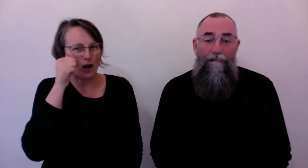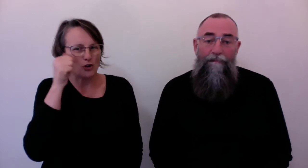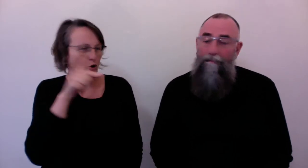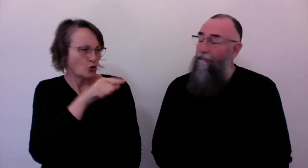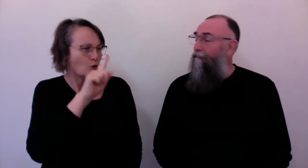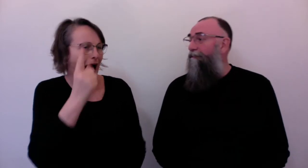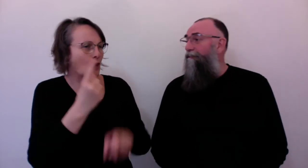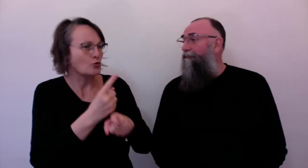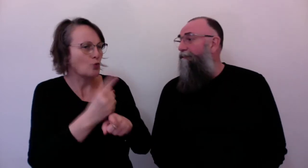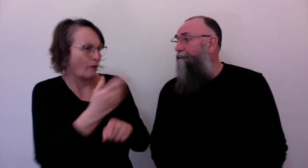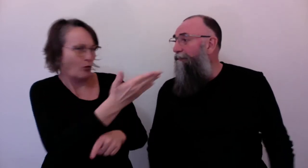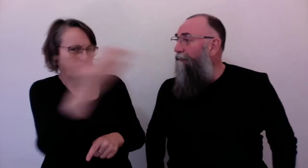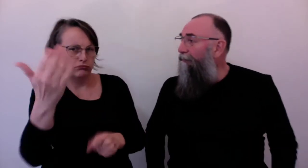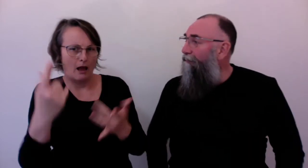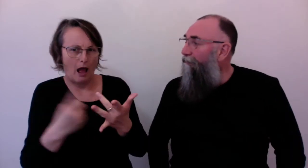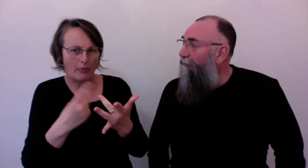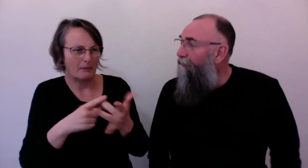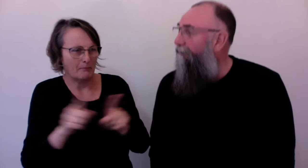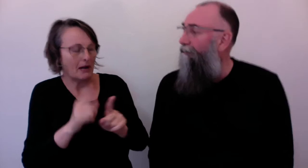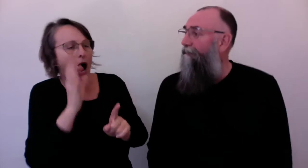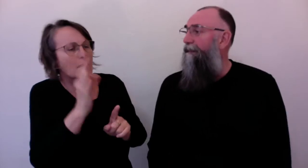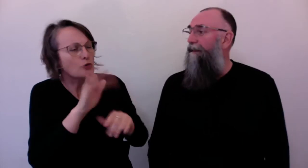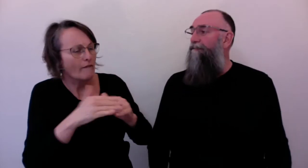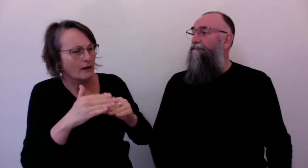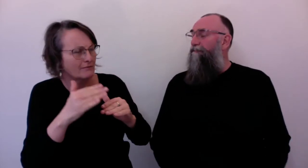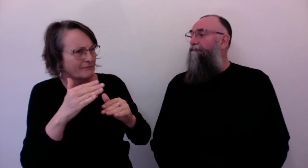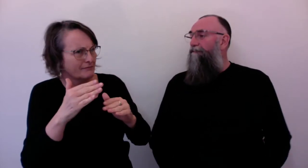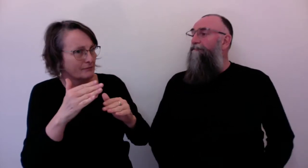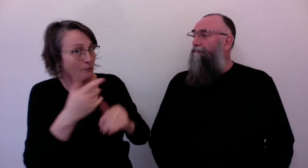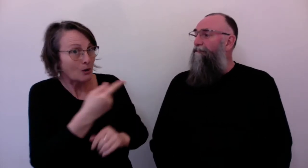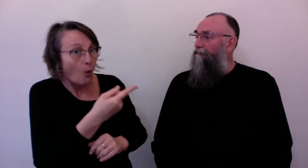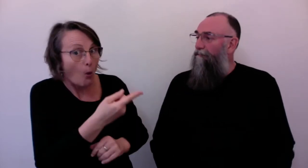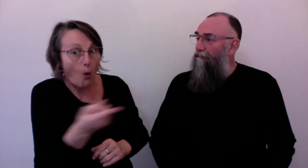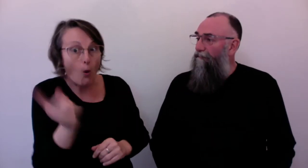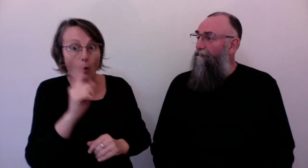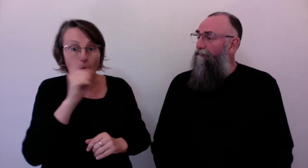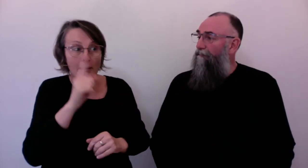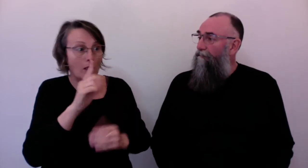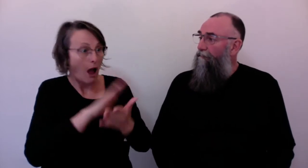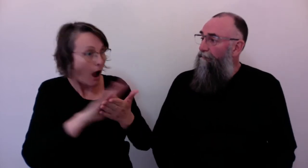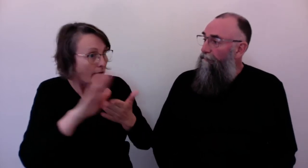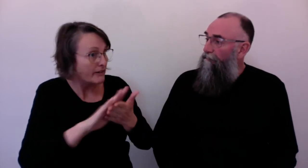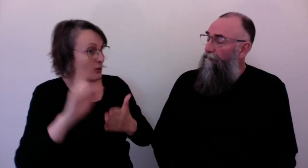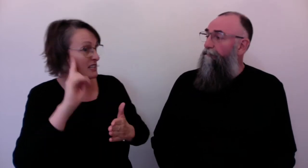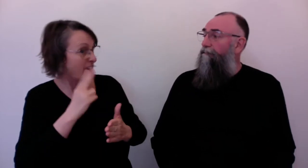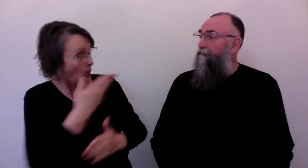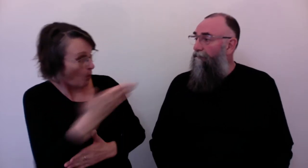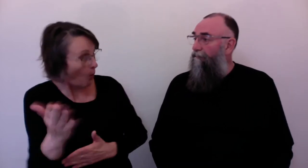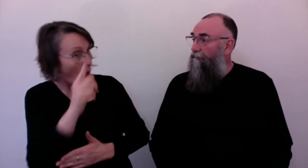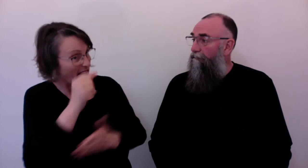everyone. I'm asking for the physiology side of things. Yeah. Does everybody who's hard of hearing or deaf have an option of using a cochlear implant, or for